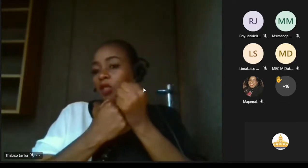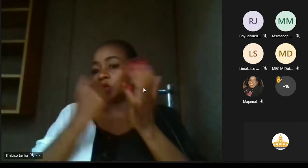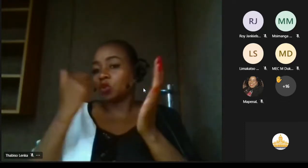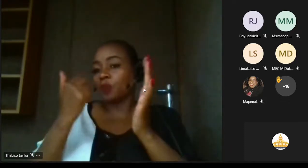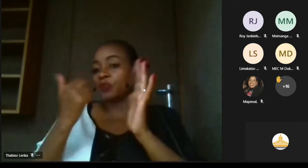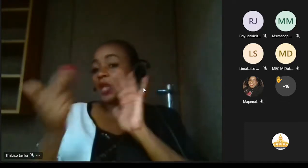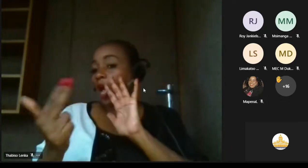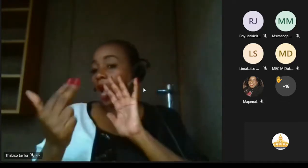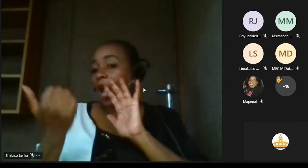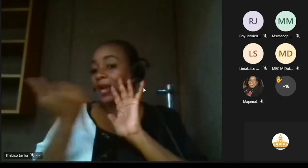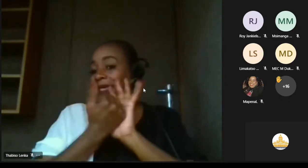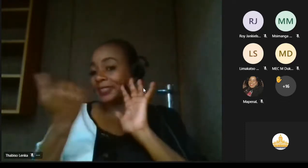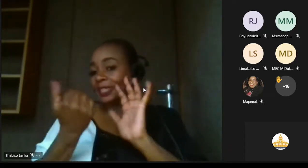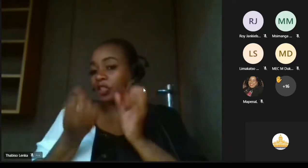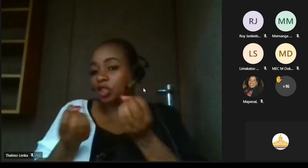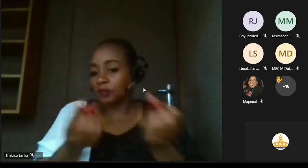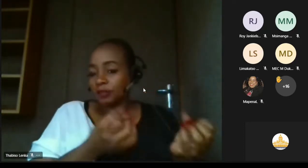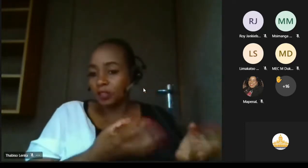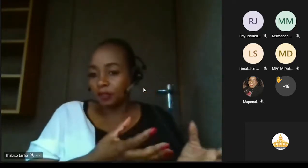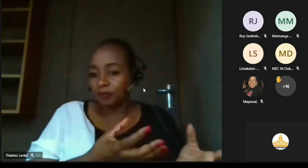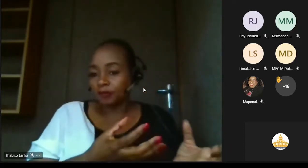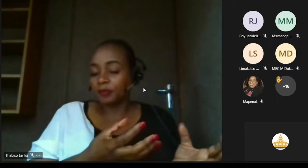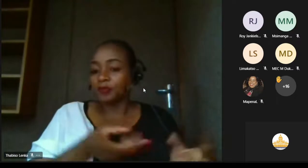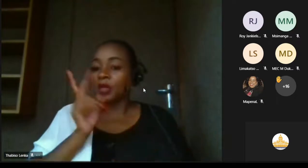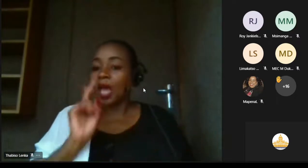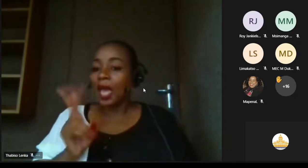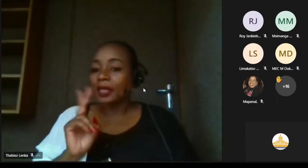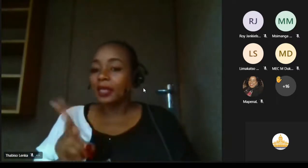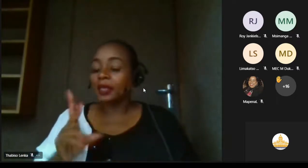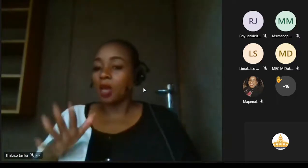accreditation. Honorable speaker, further let me also